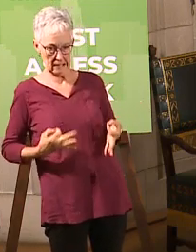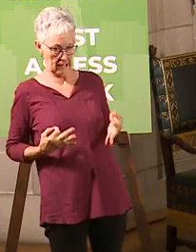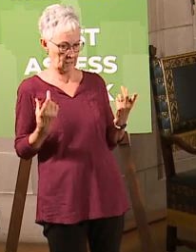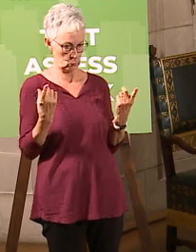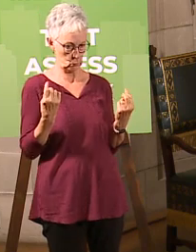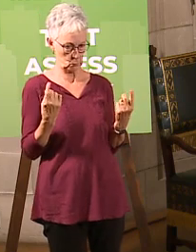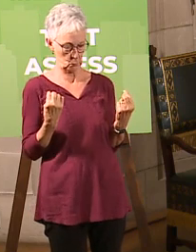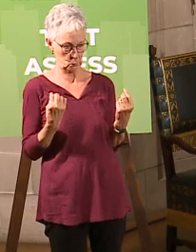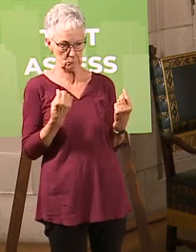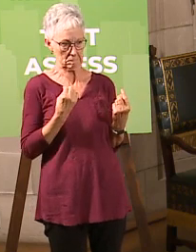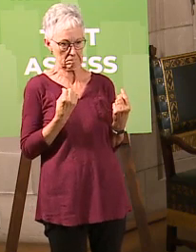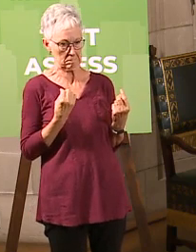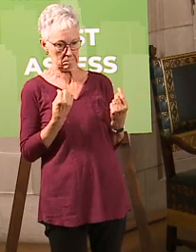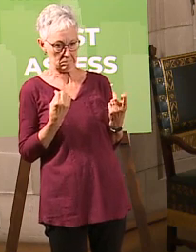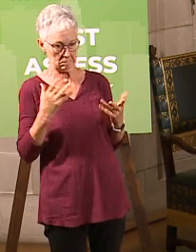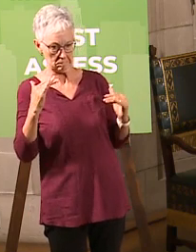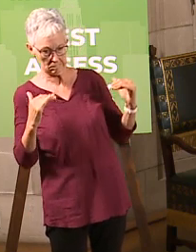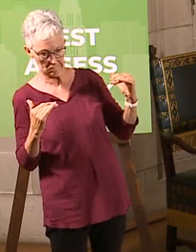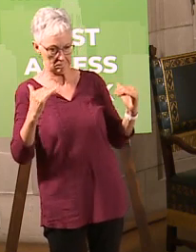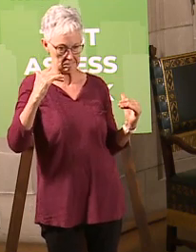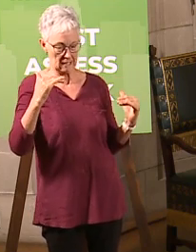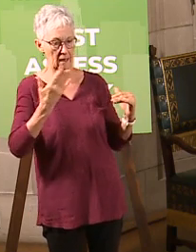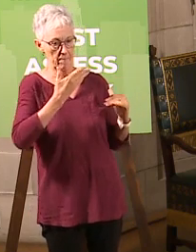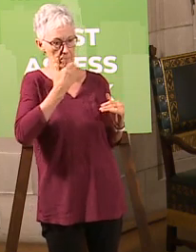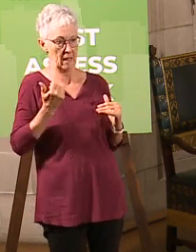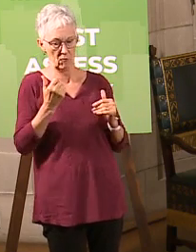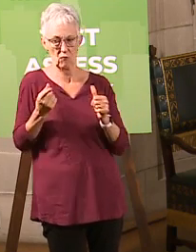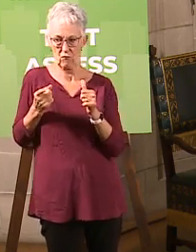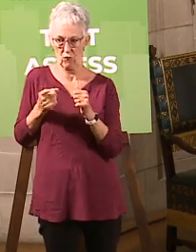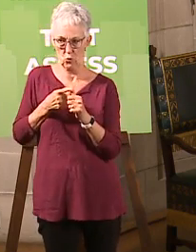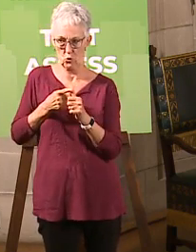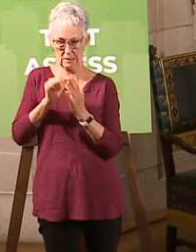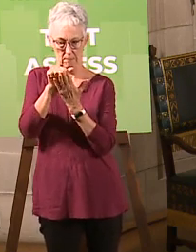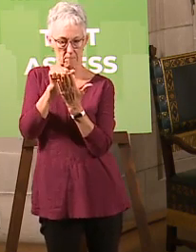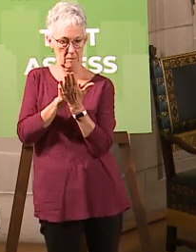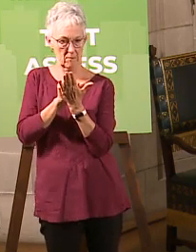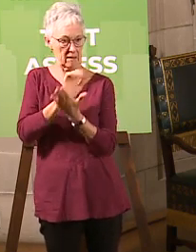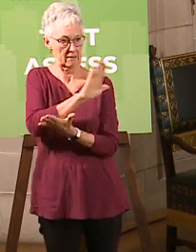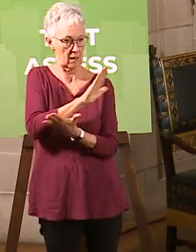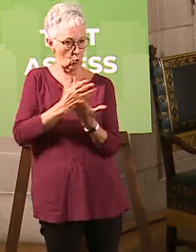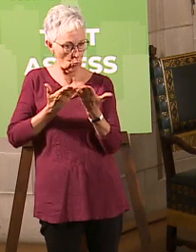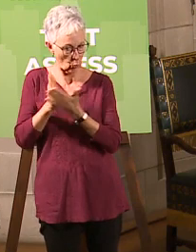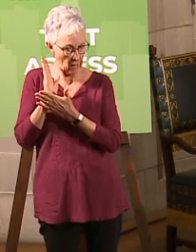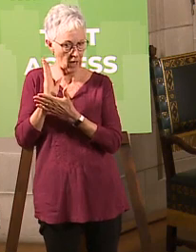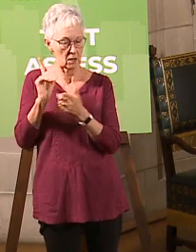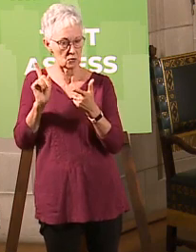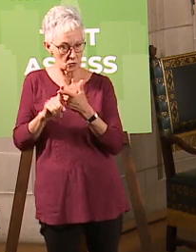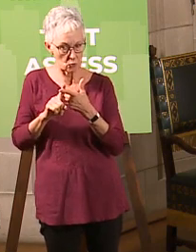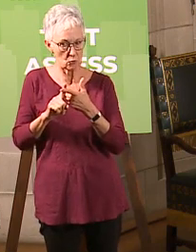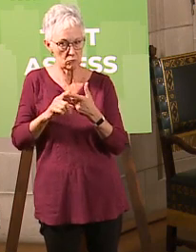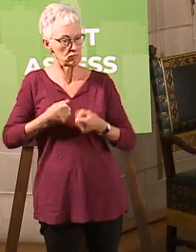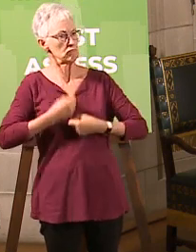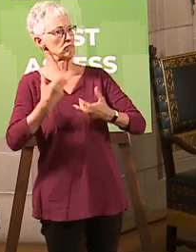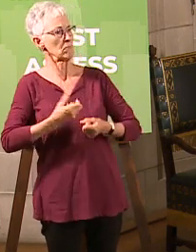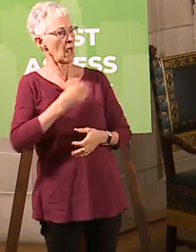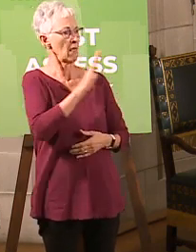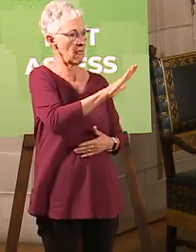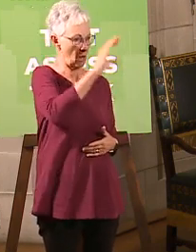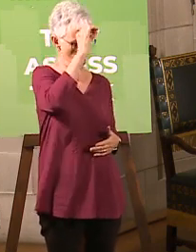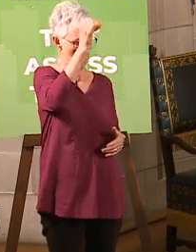over the weekend that, given the nature of the protests and the importance of the issue with regard to justice for George